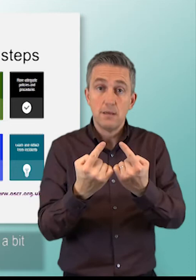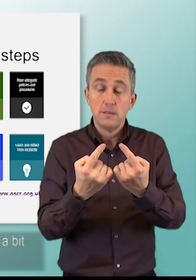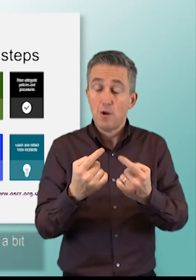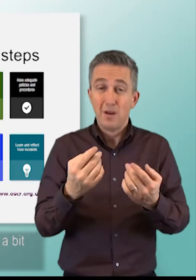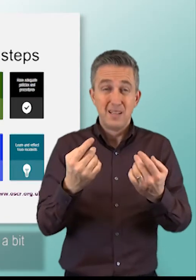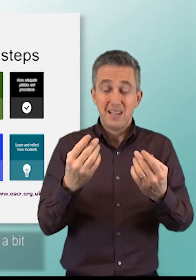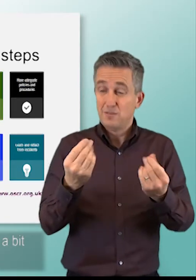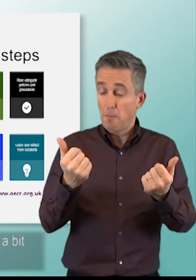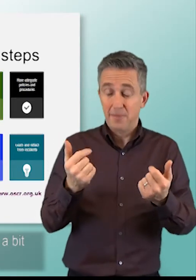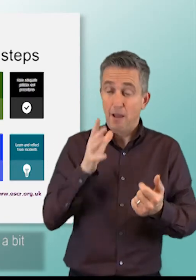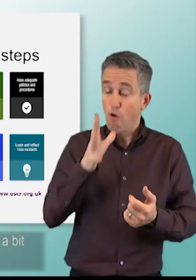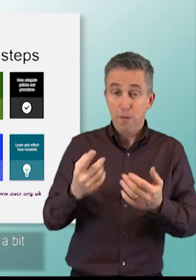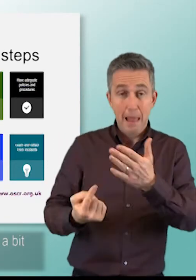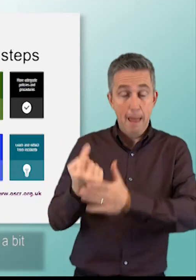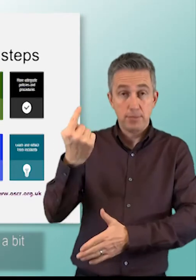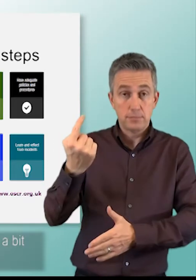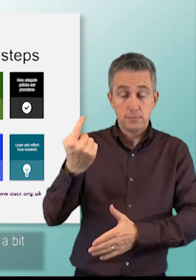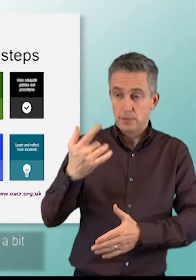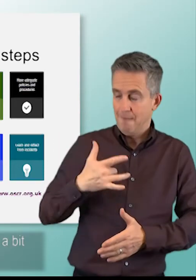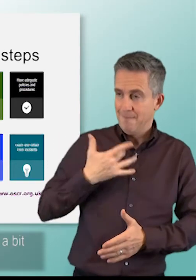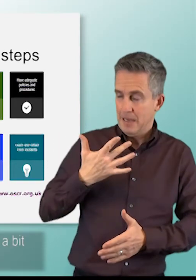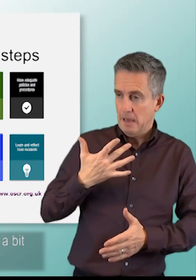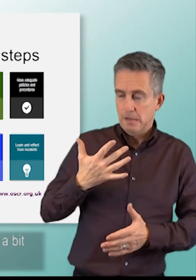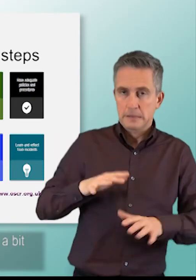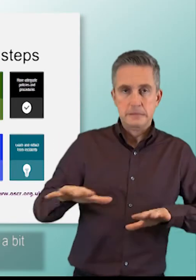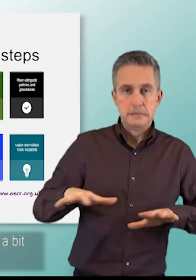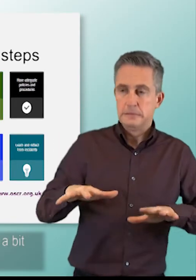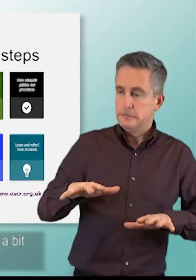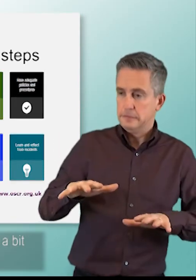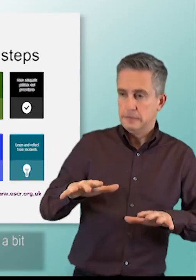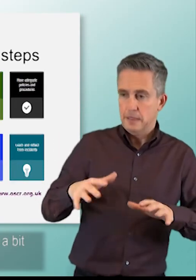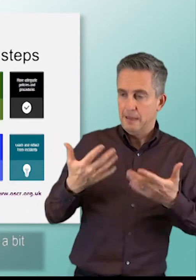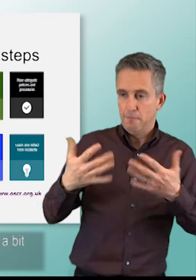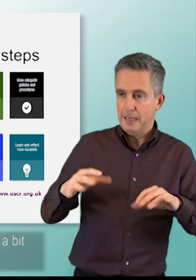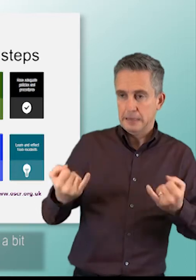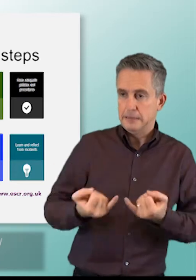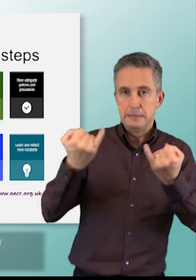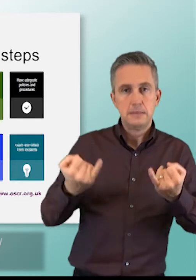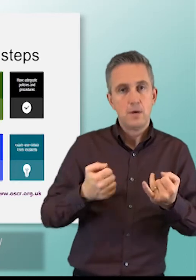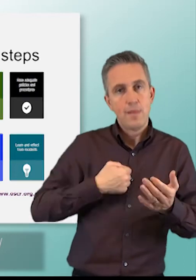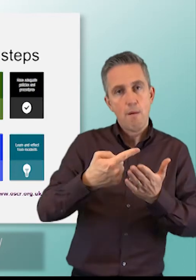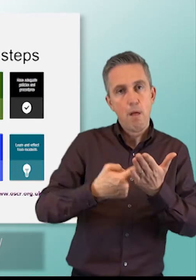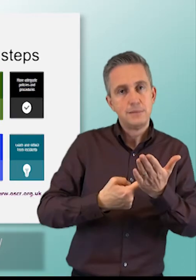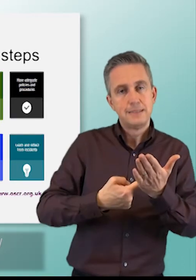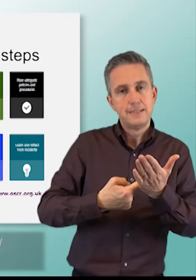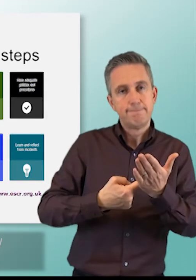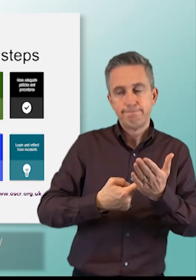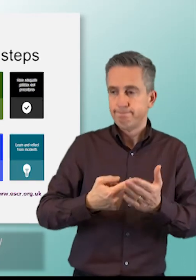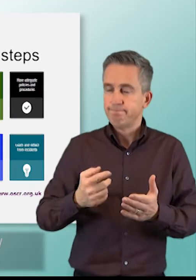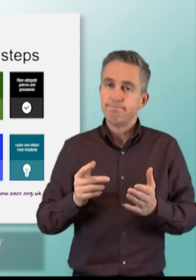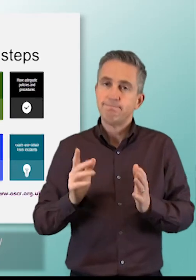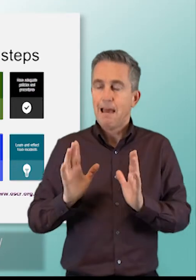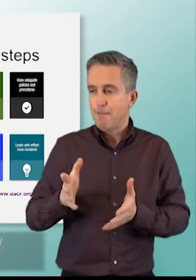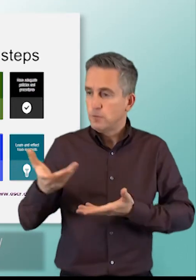incident that shakes you up a bit and that kind of is very negative in terms of safeguarding for your organisation, that is a